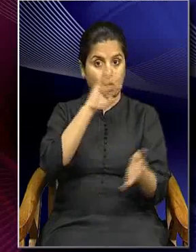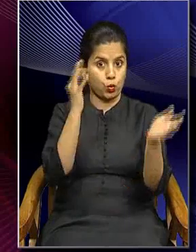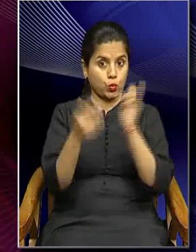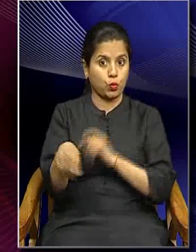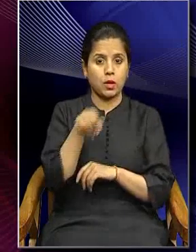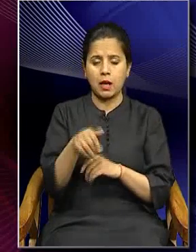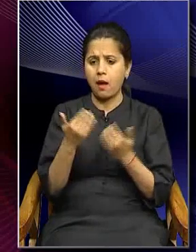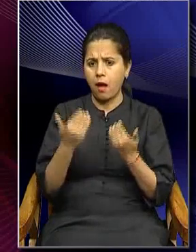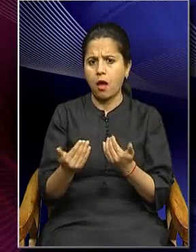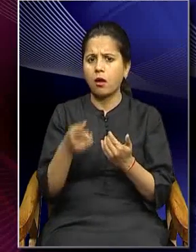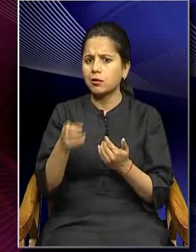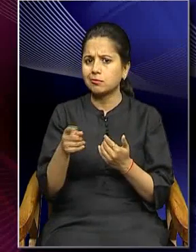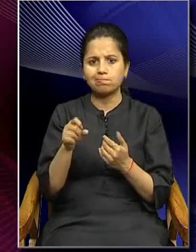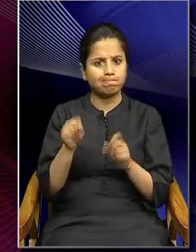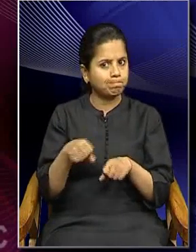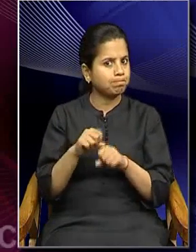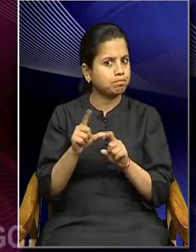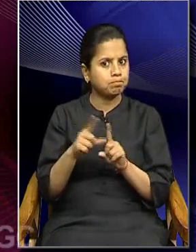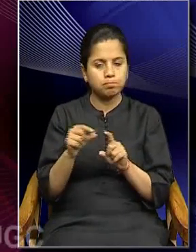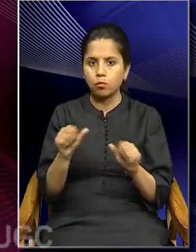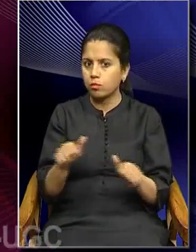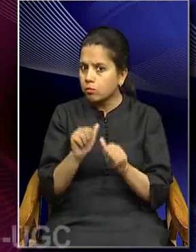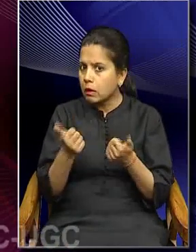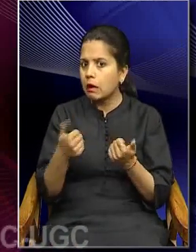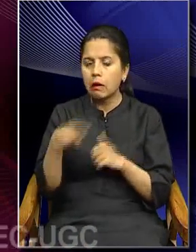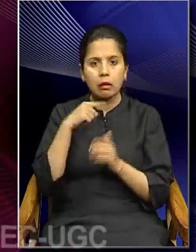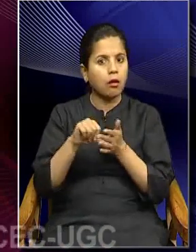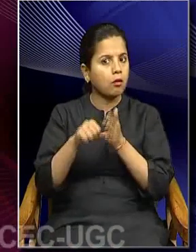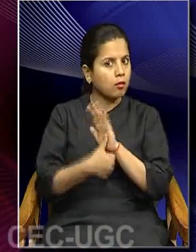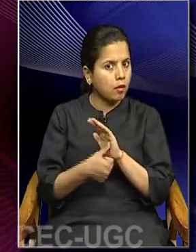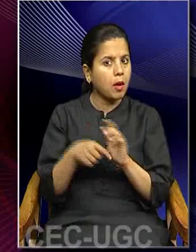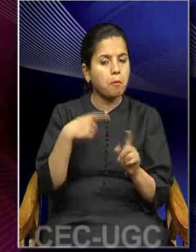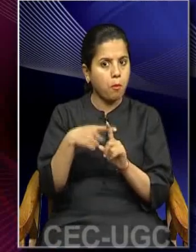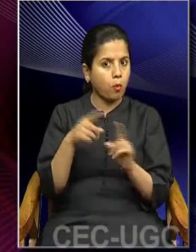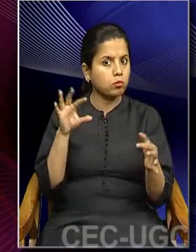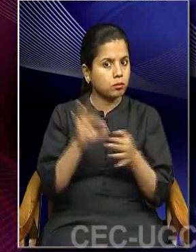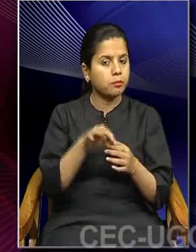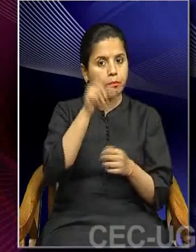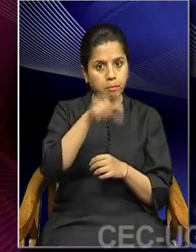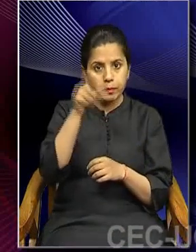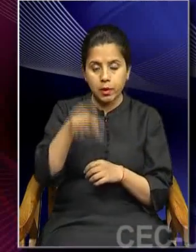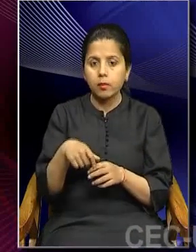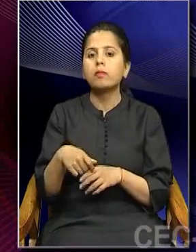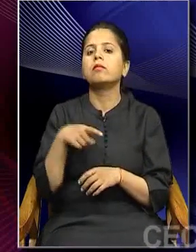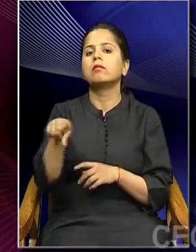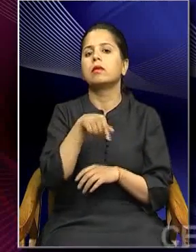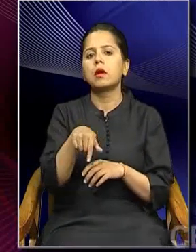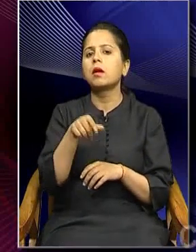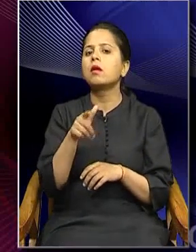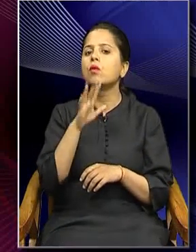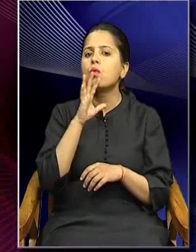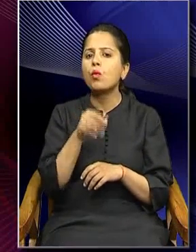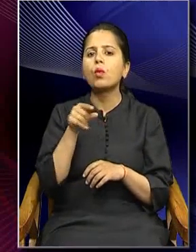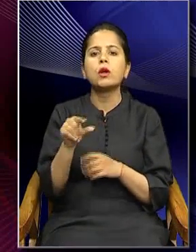is not capable of being positively related to the individuals, then it is not a